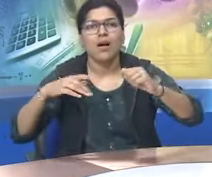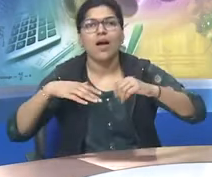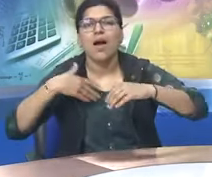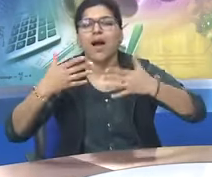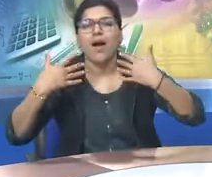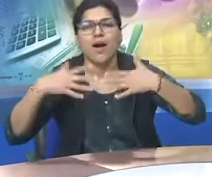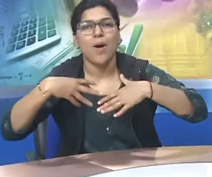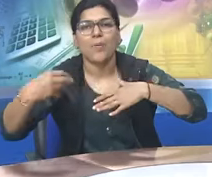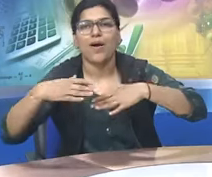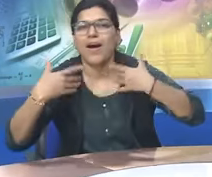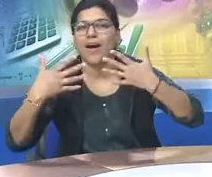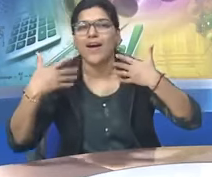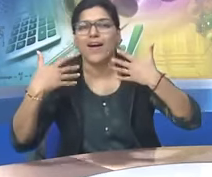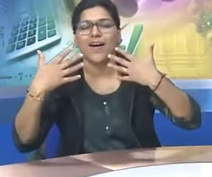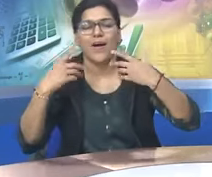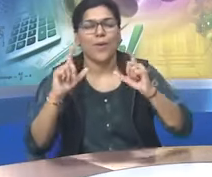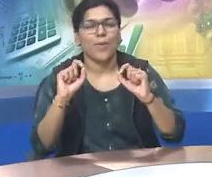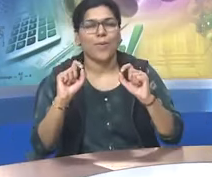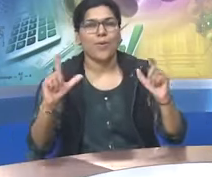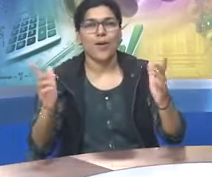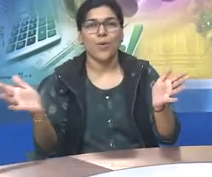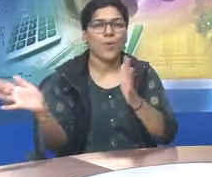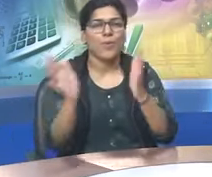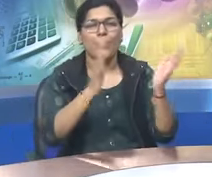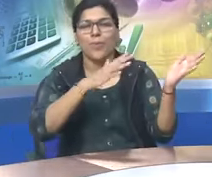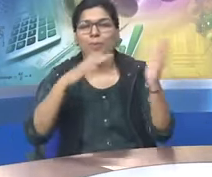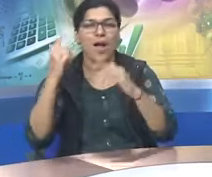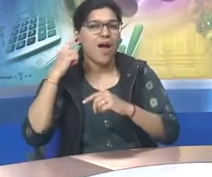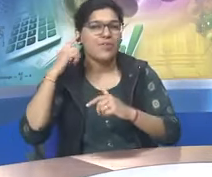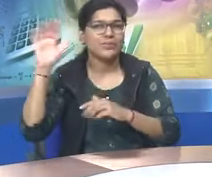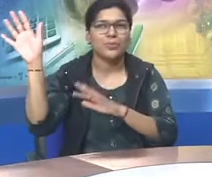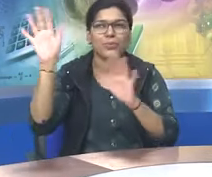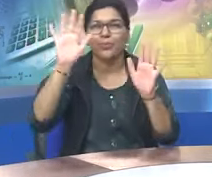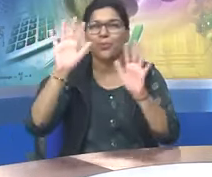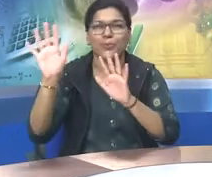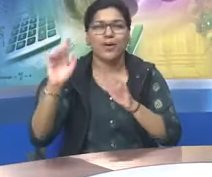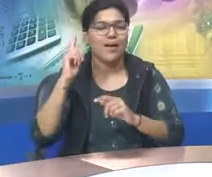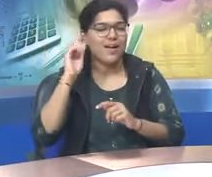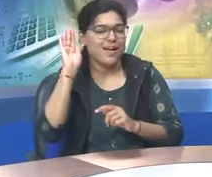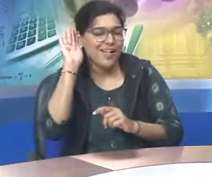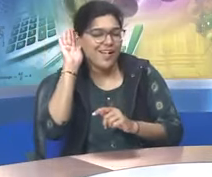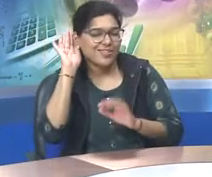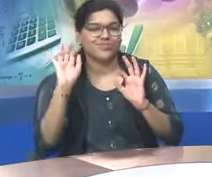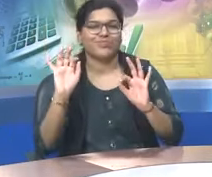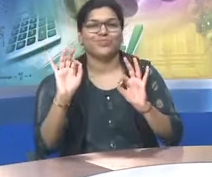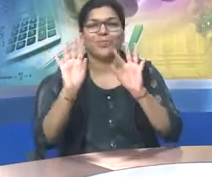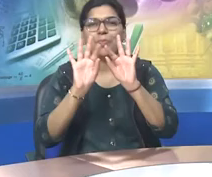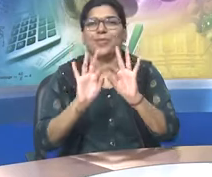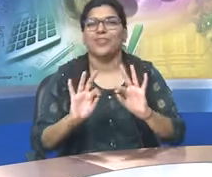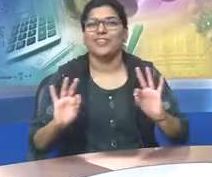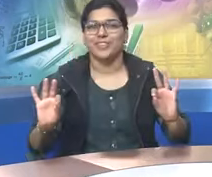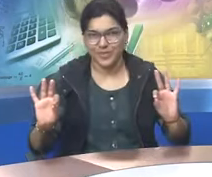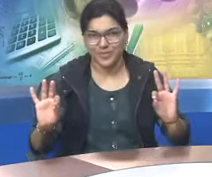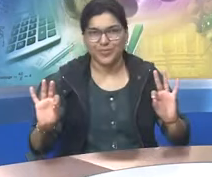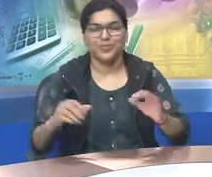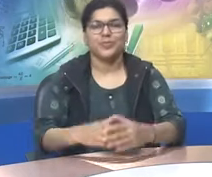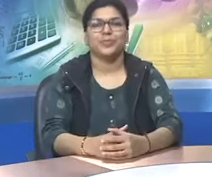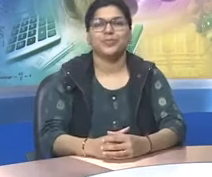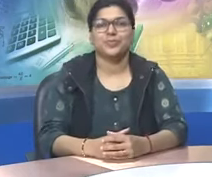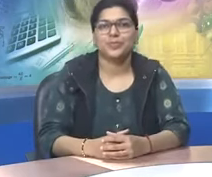She used to try to stand near the window, see the air, and try to